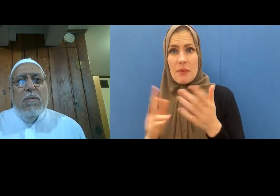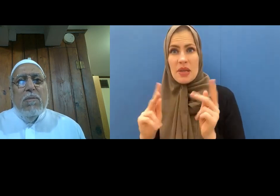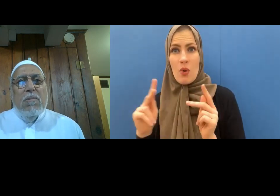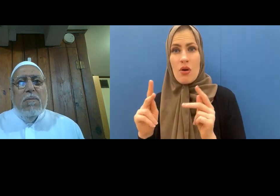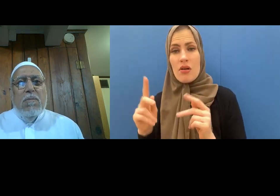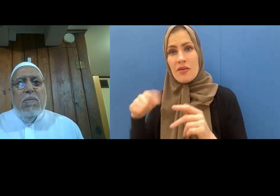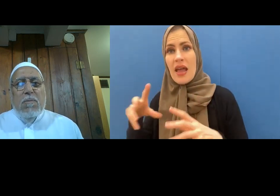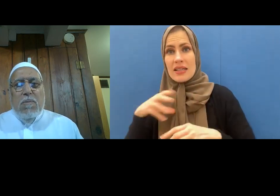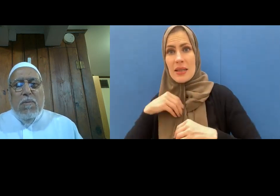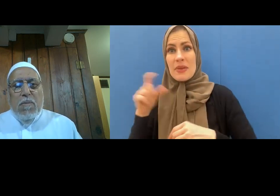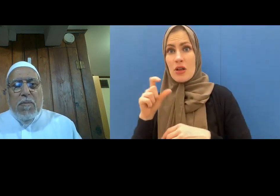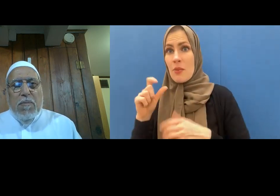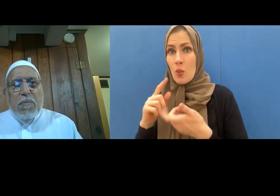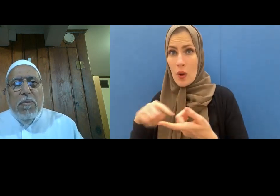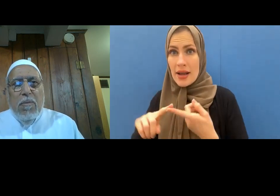Mecca.